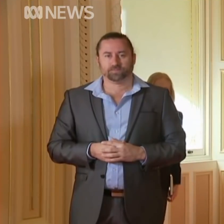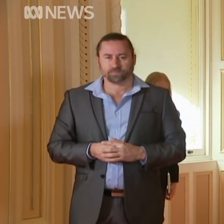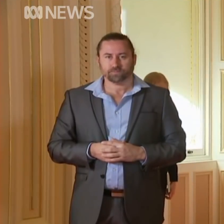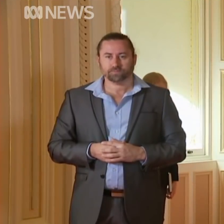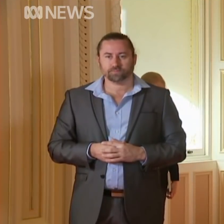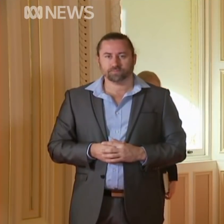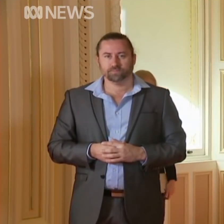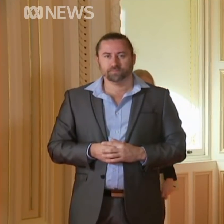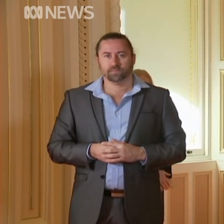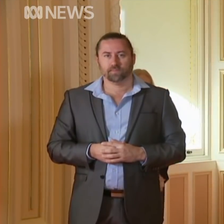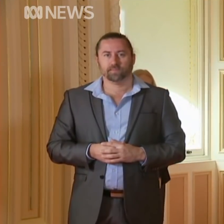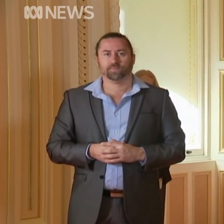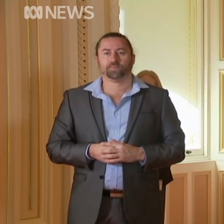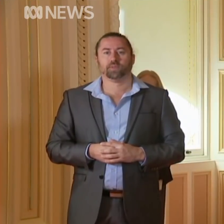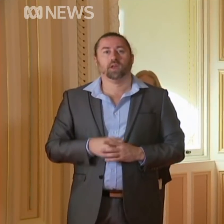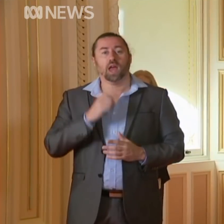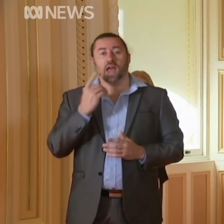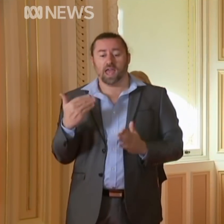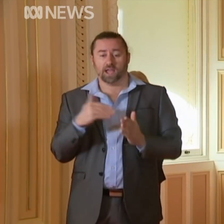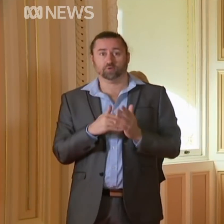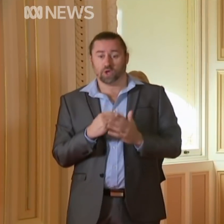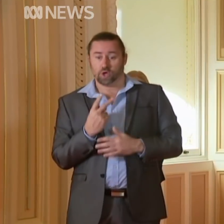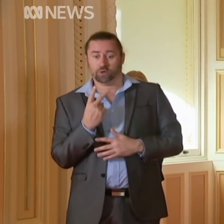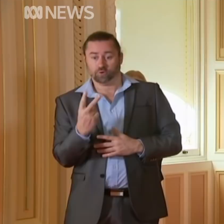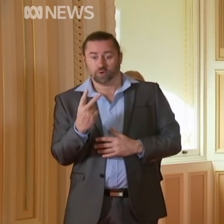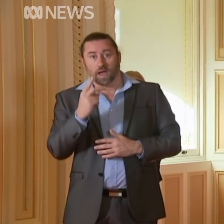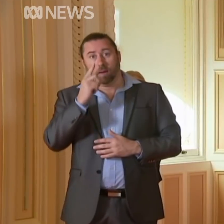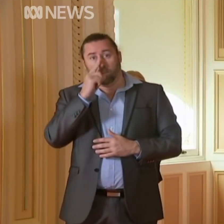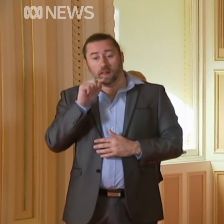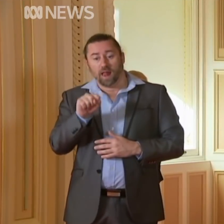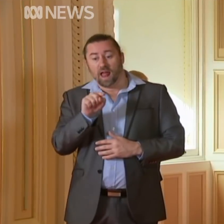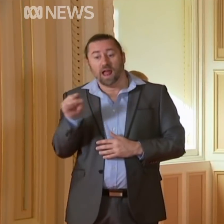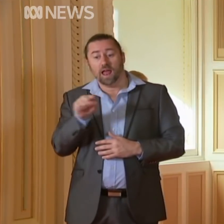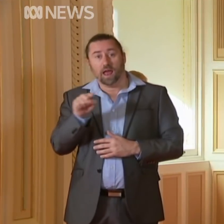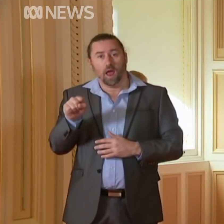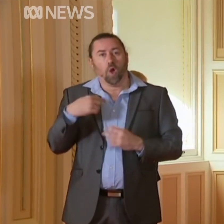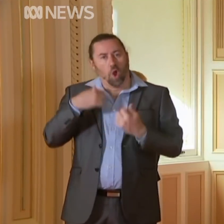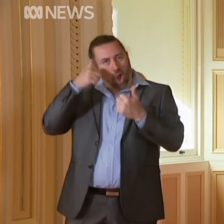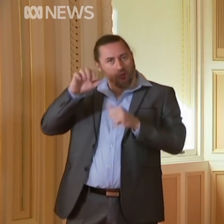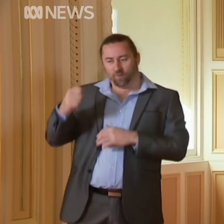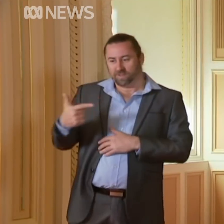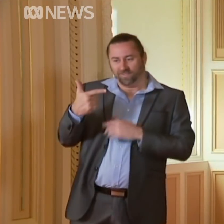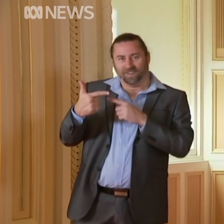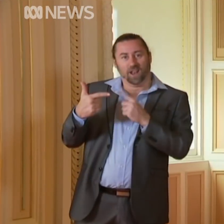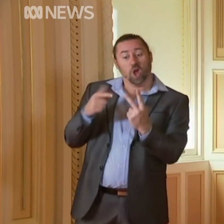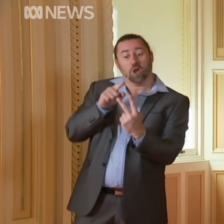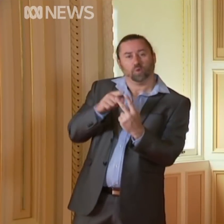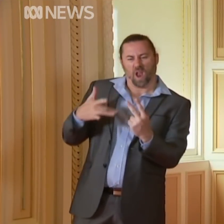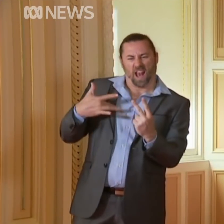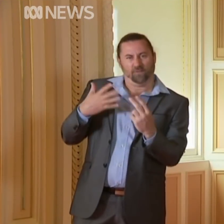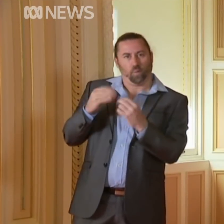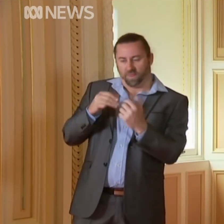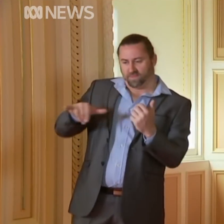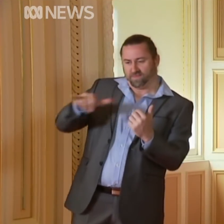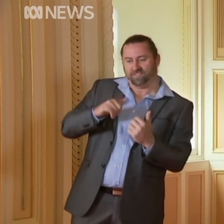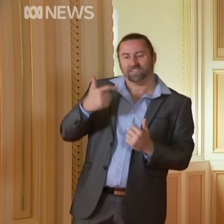The fact that both of these additional cases are household members of existing known cases is very, very good news for